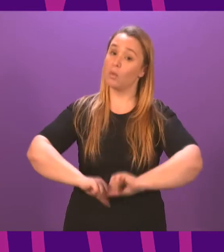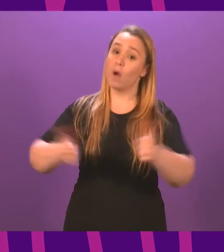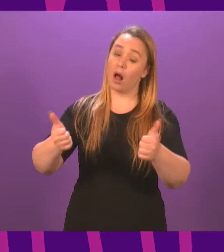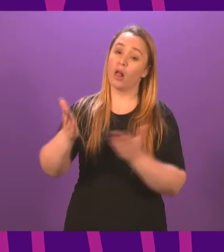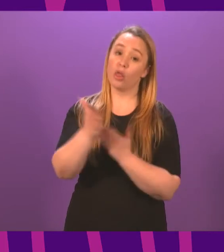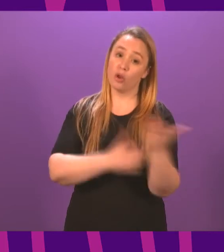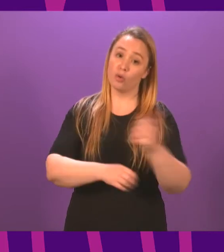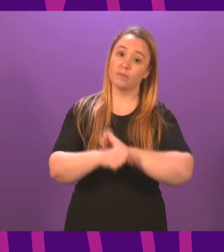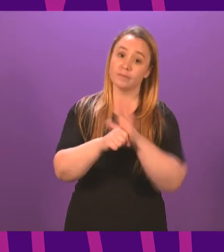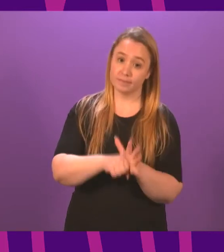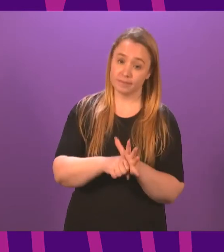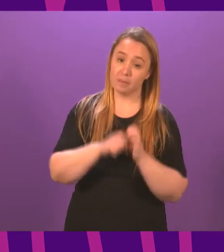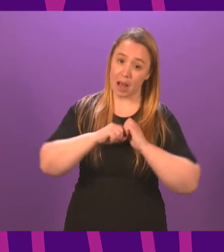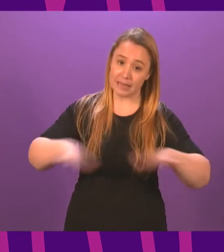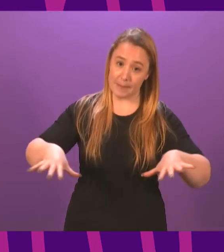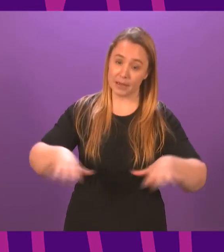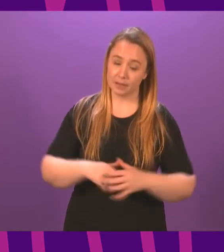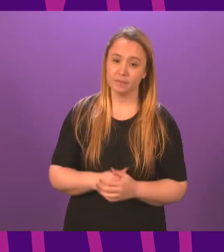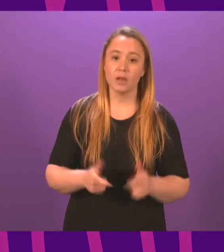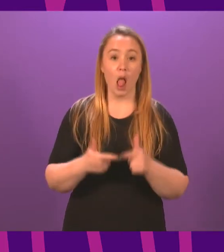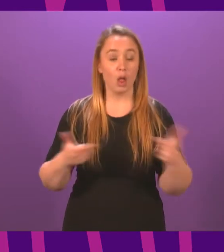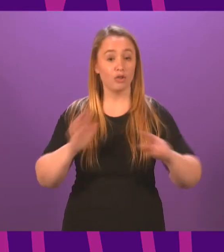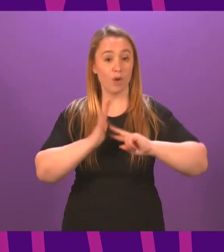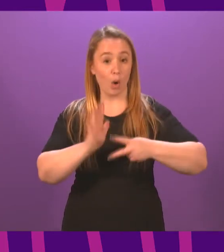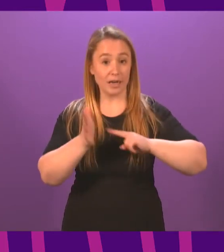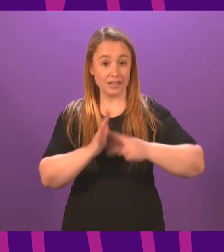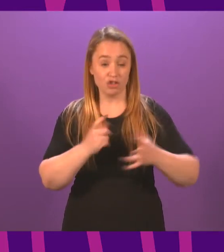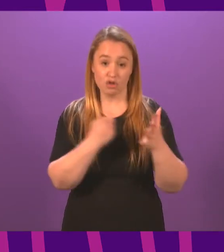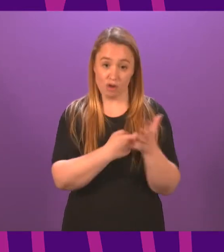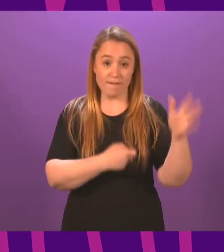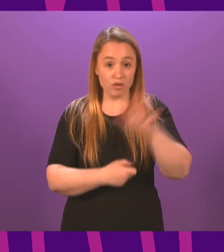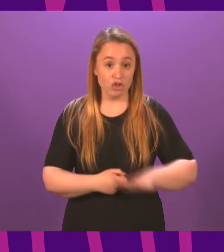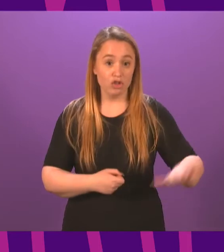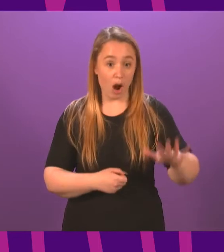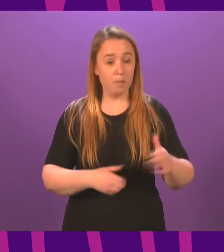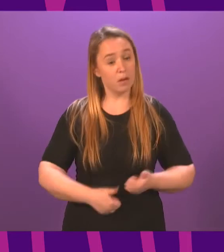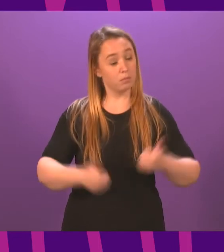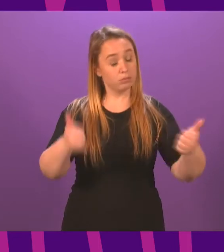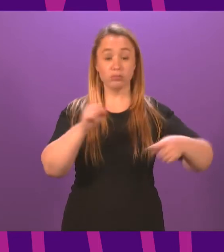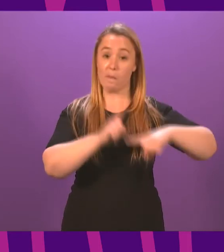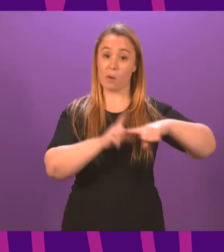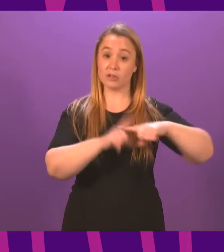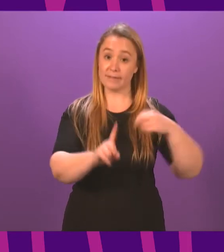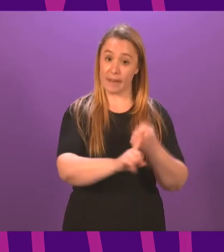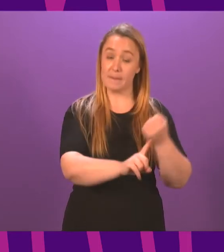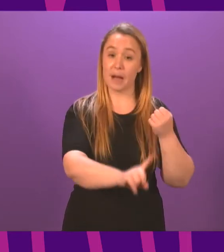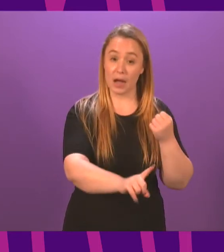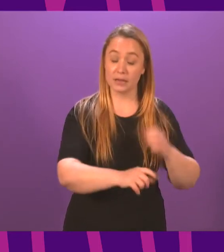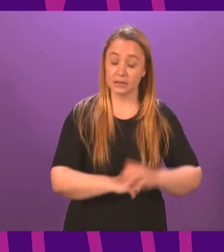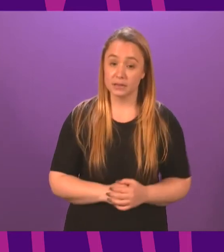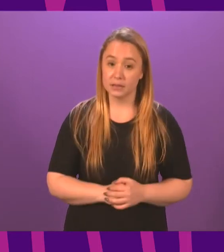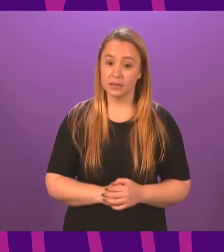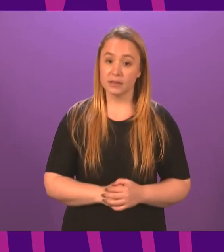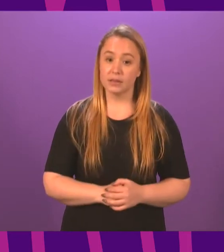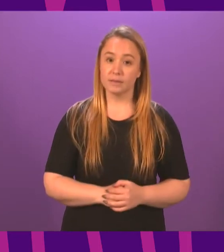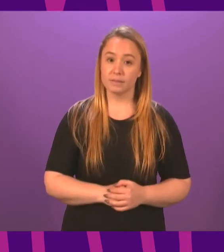pandemic. There are many organisations in Renfrewshire South whose work has had a real positive impact, and with my remaining time, I